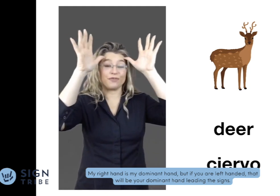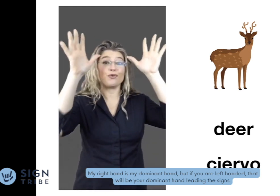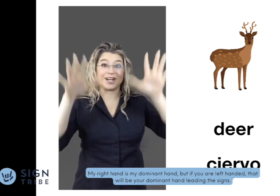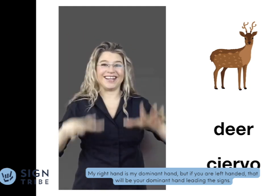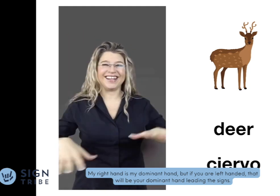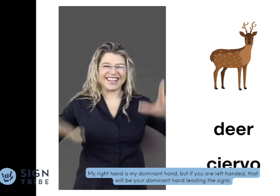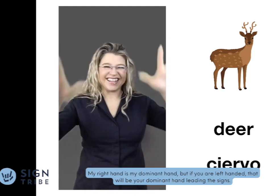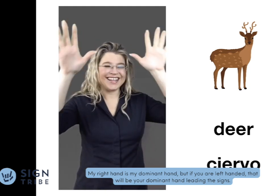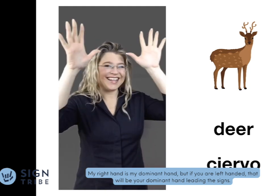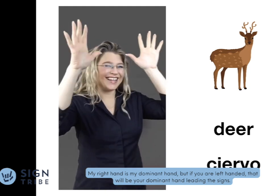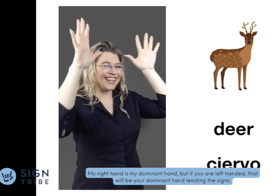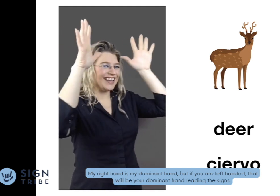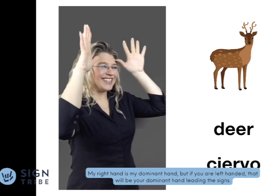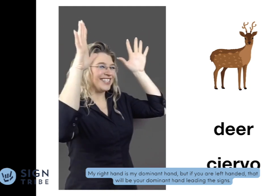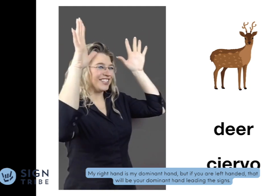forehead. Deer.